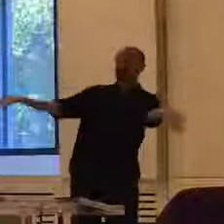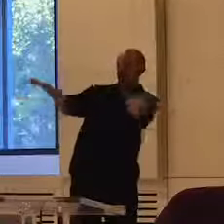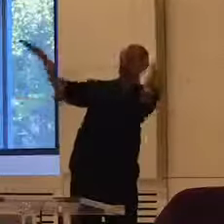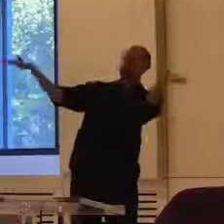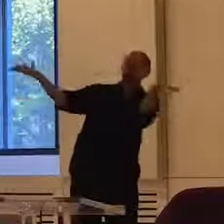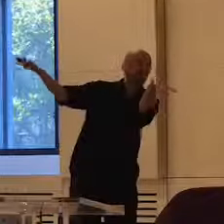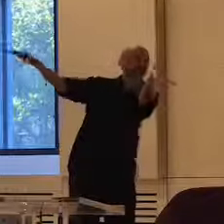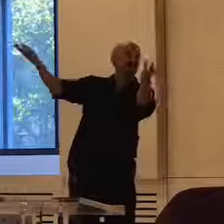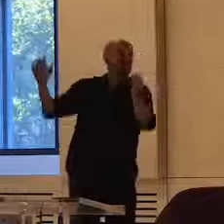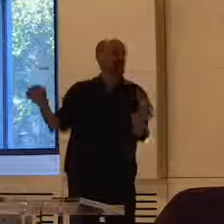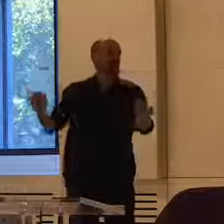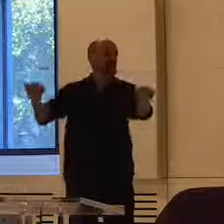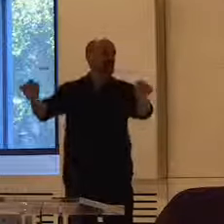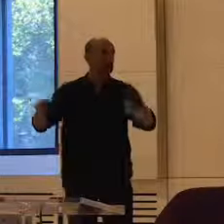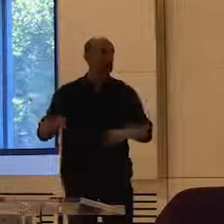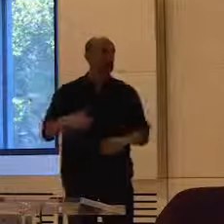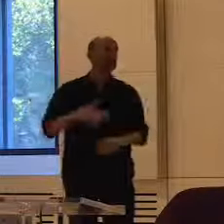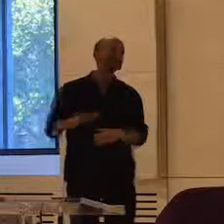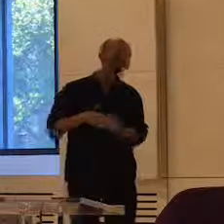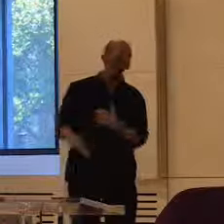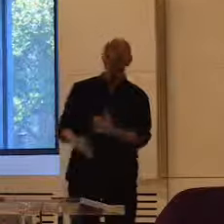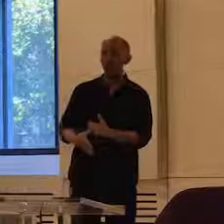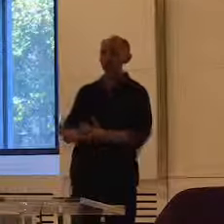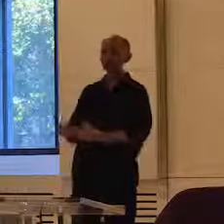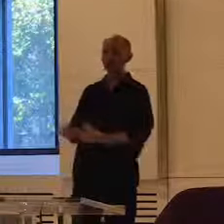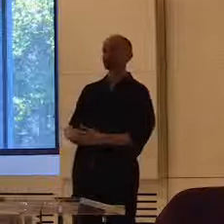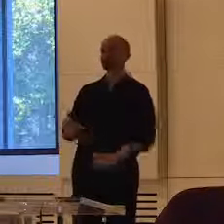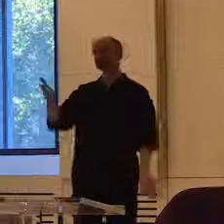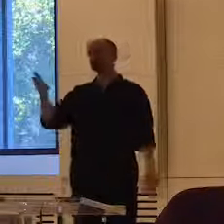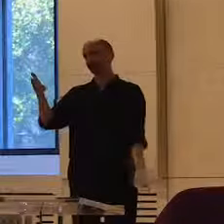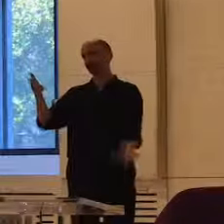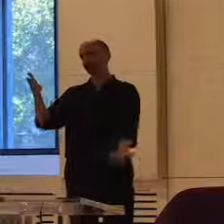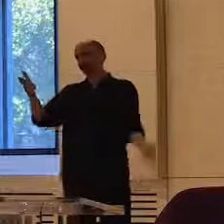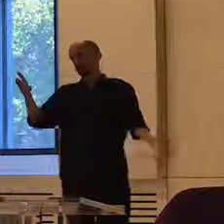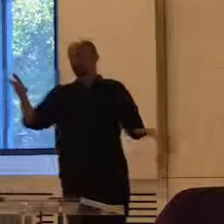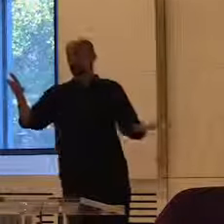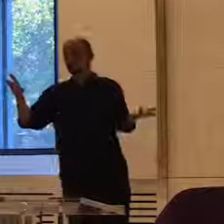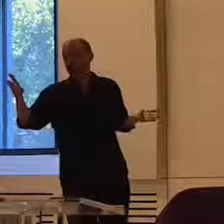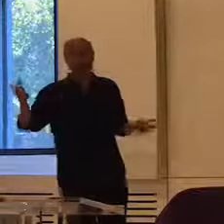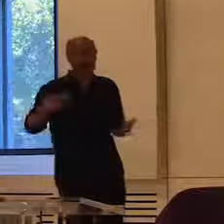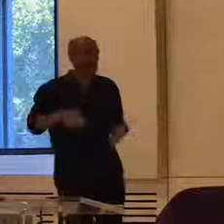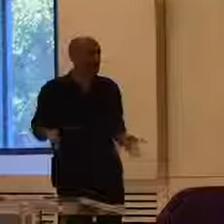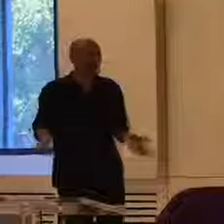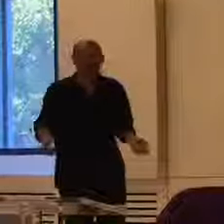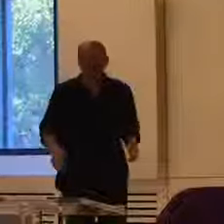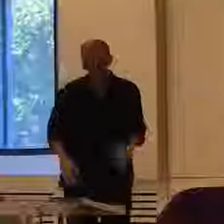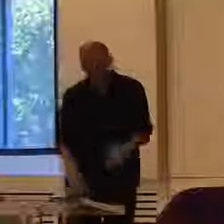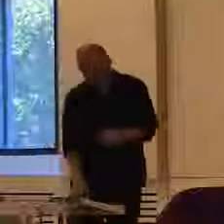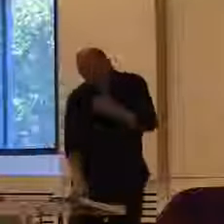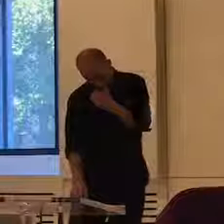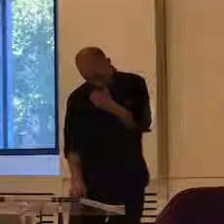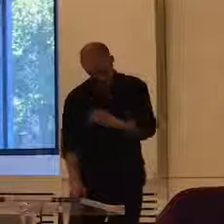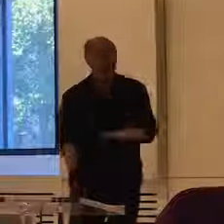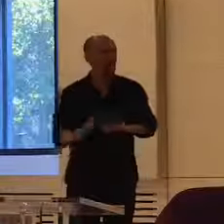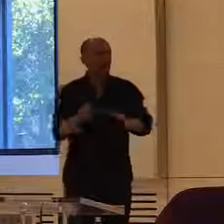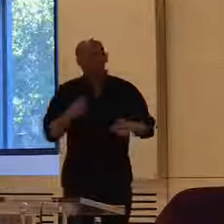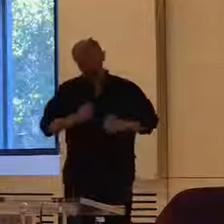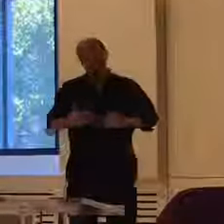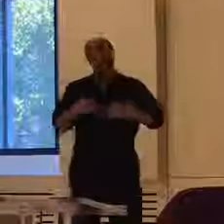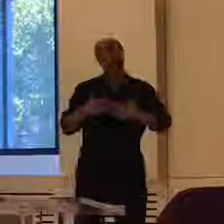talking going on, a lot of talking going on, but it hasn't yet been agreed. So that needs to carry on. We need to continue that.